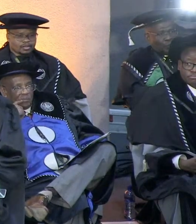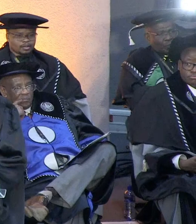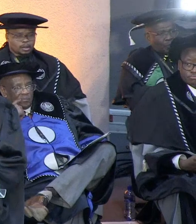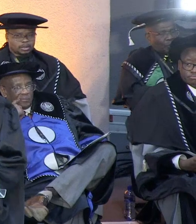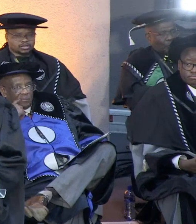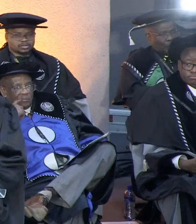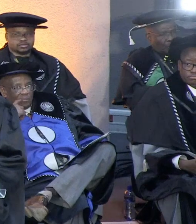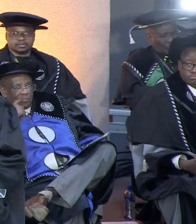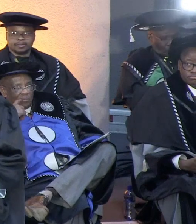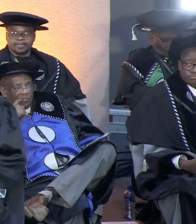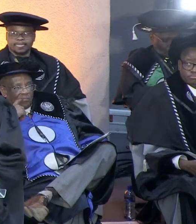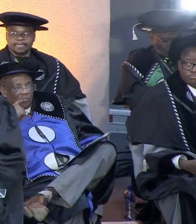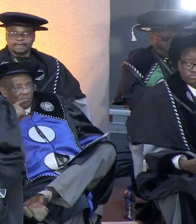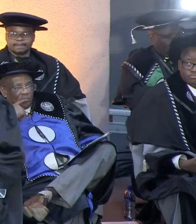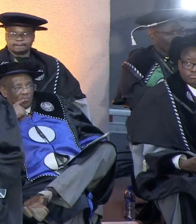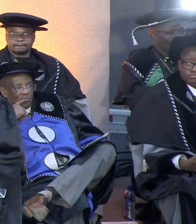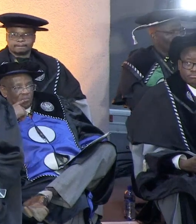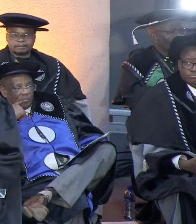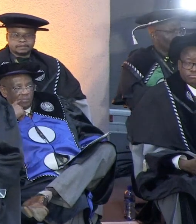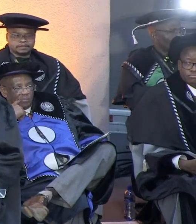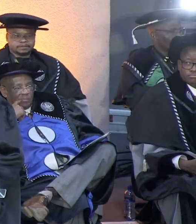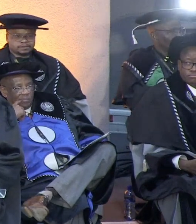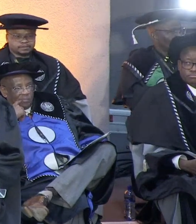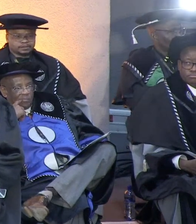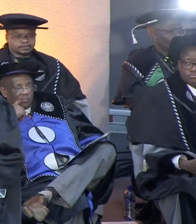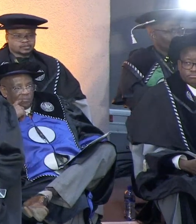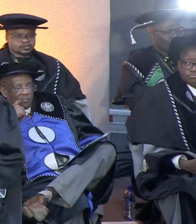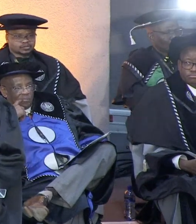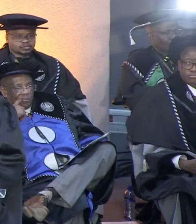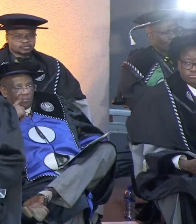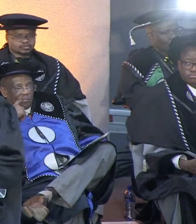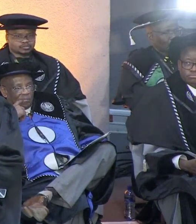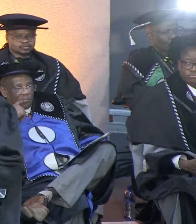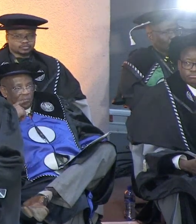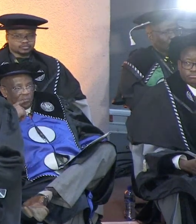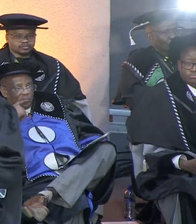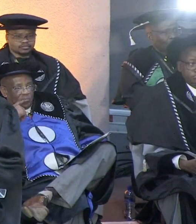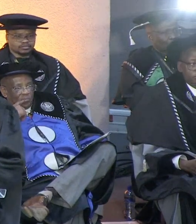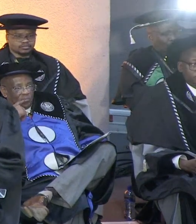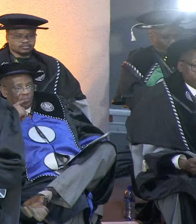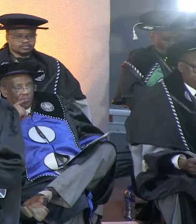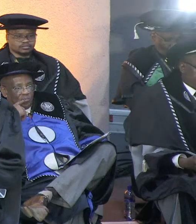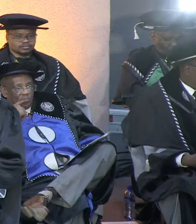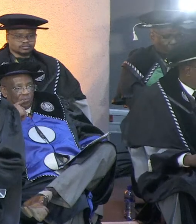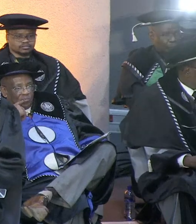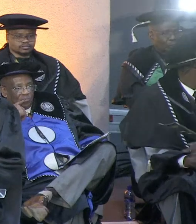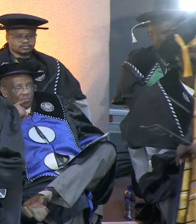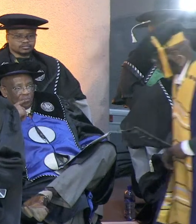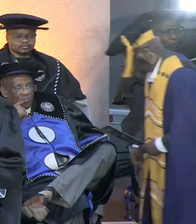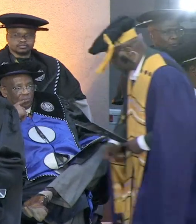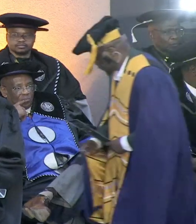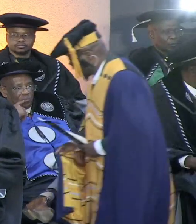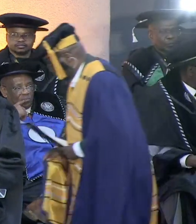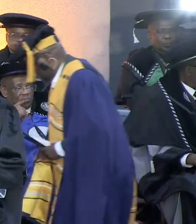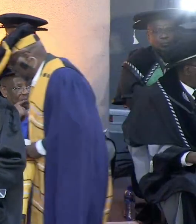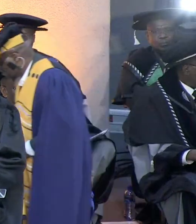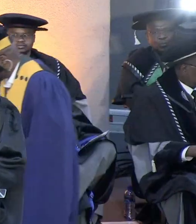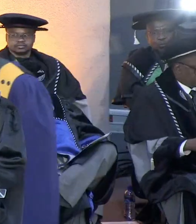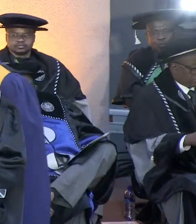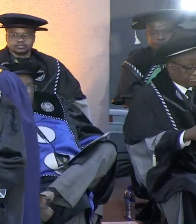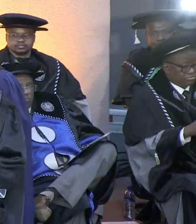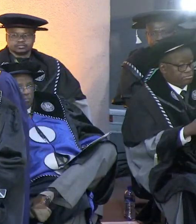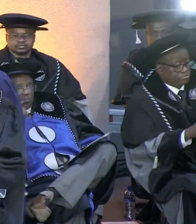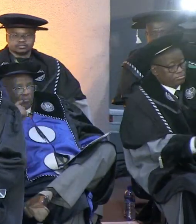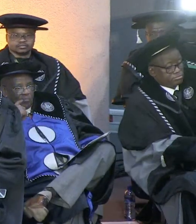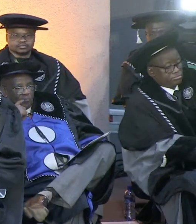in every known nook of our nation, in every corner called our country, our people, diverse and